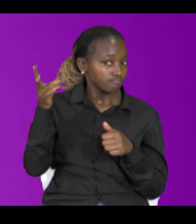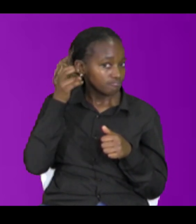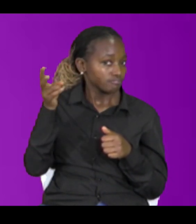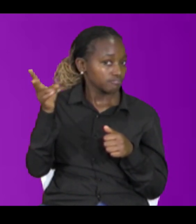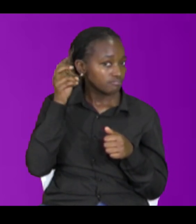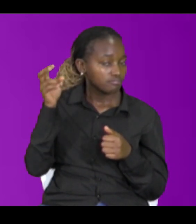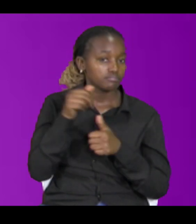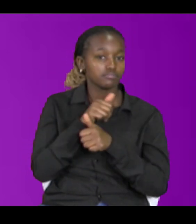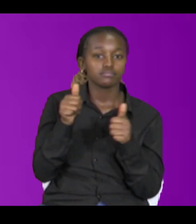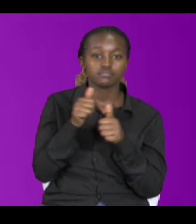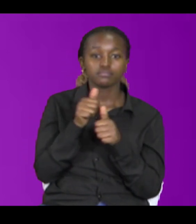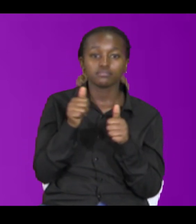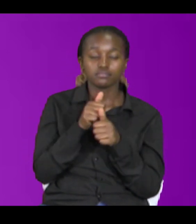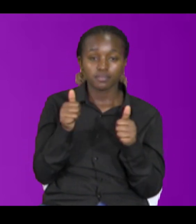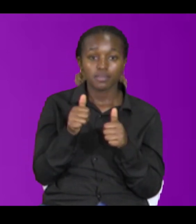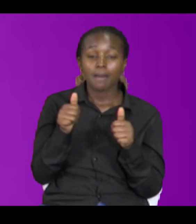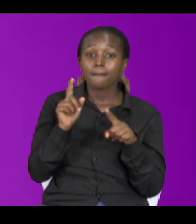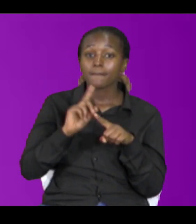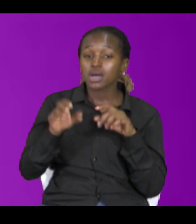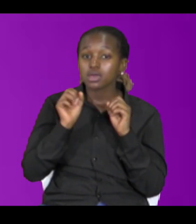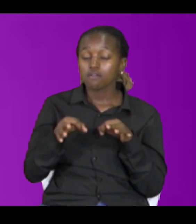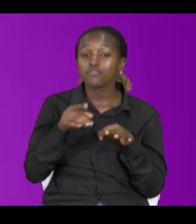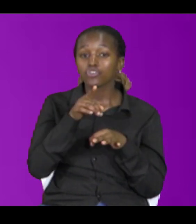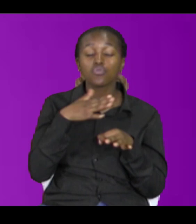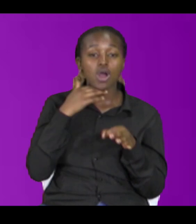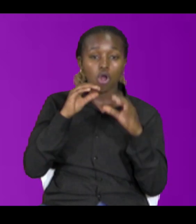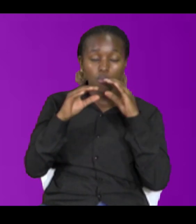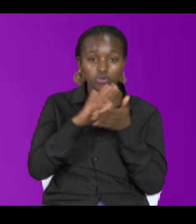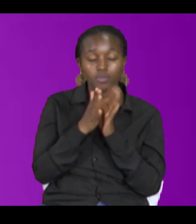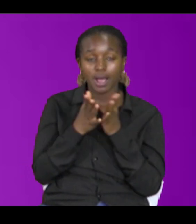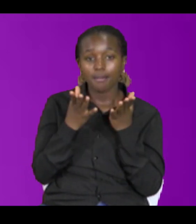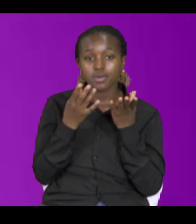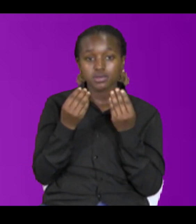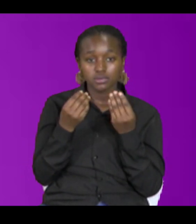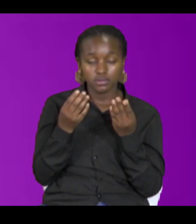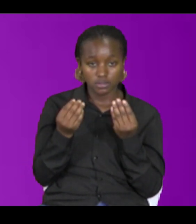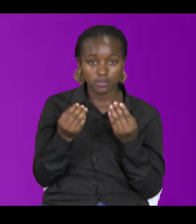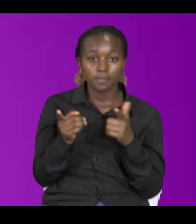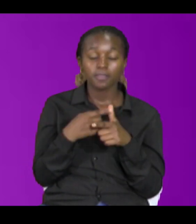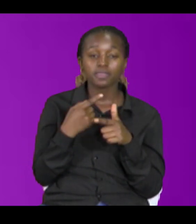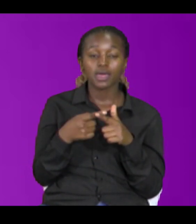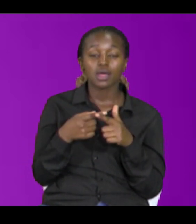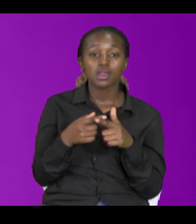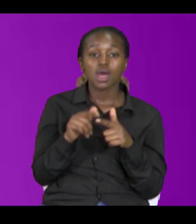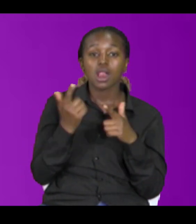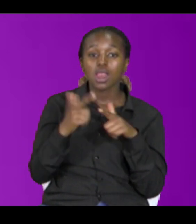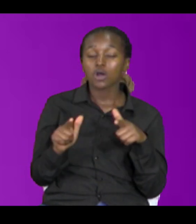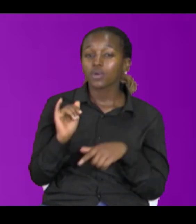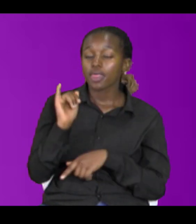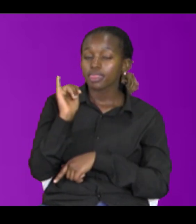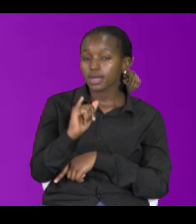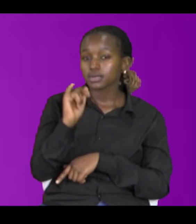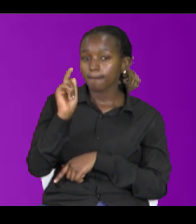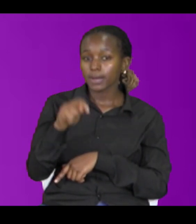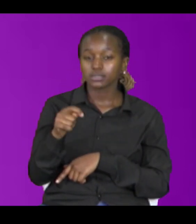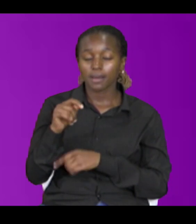for communication to be made easier for us, uh, those languages need